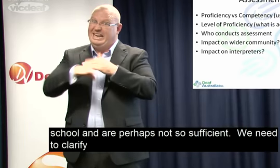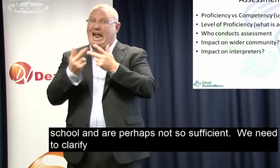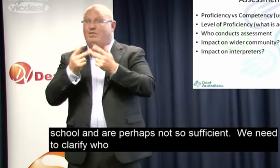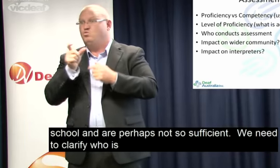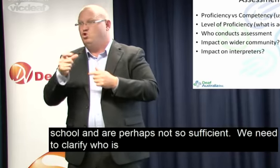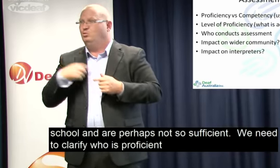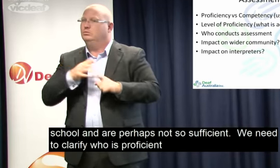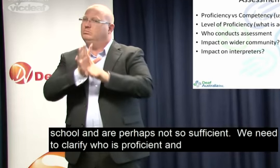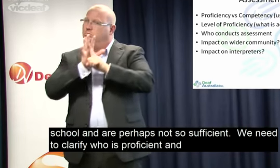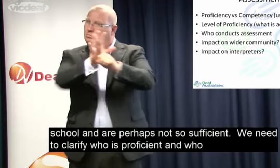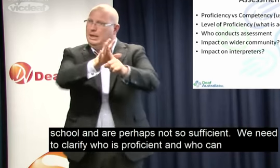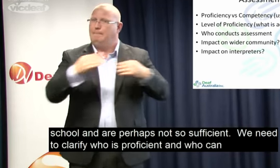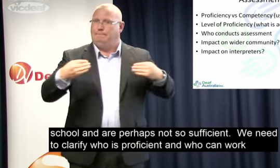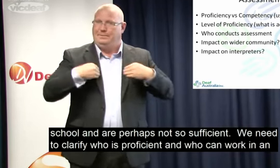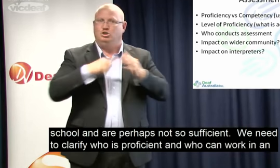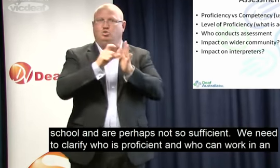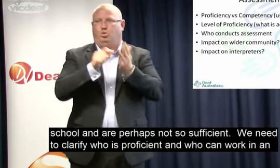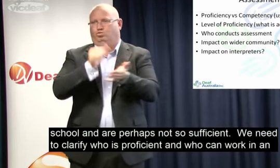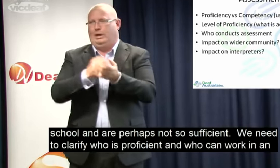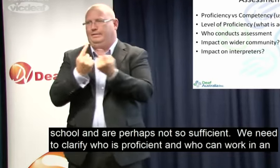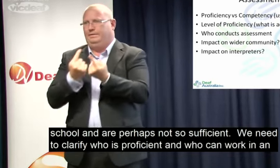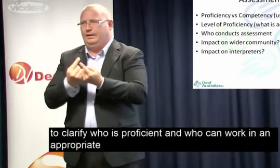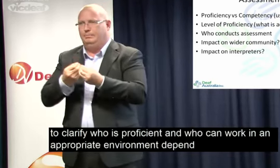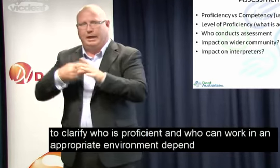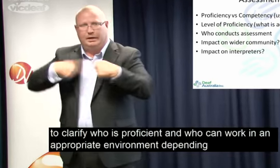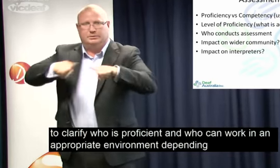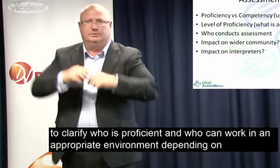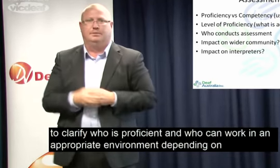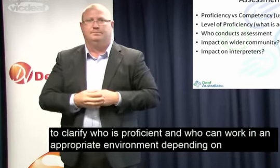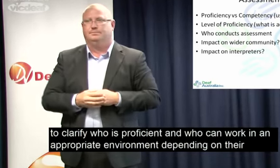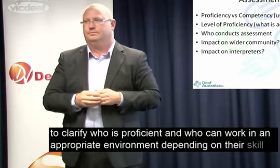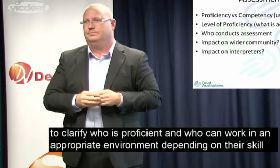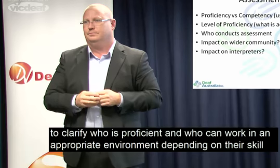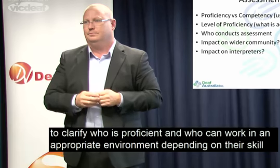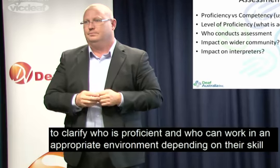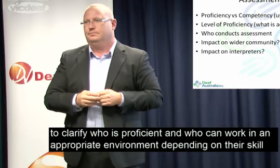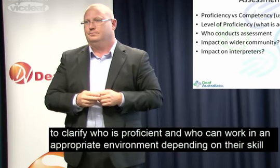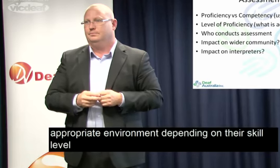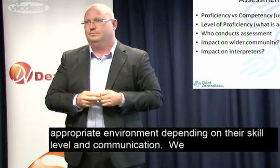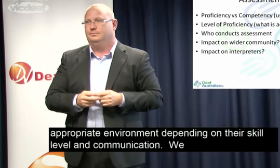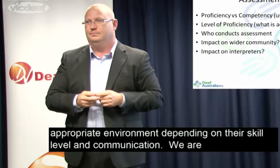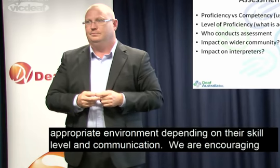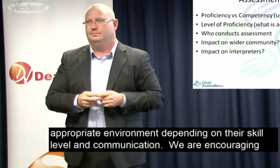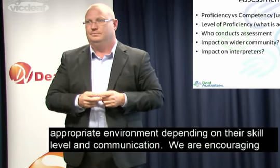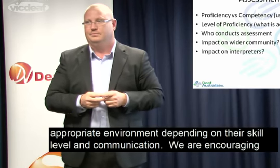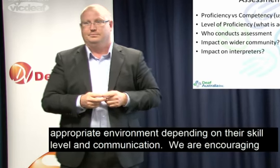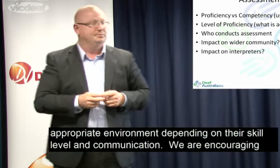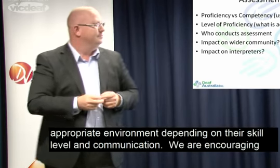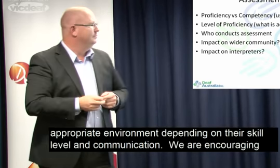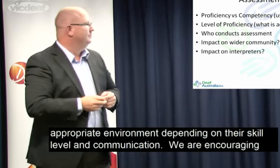skill level of communication. And we're really encouraging employers and companies to do the right thing by us by acknowledging this